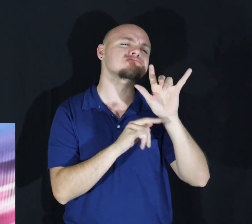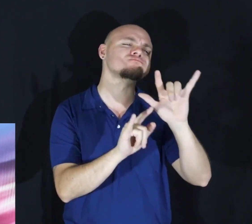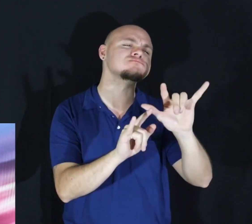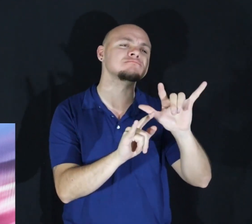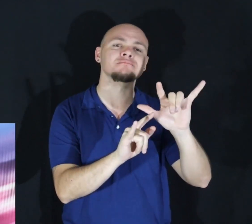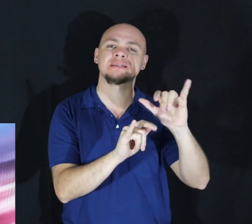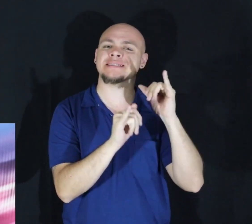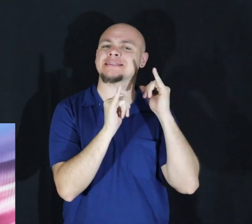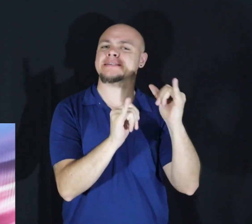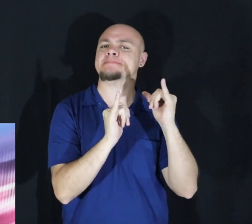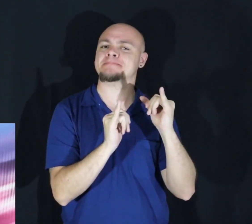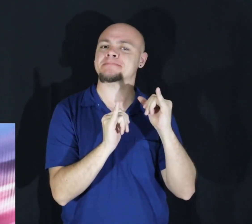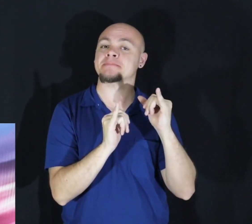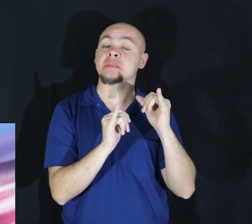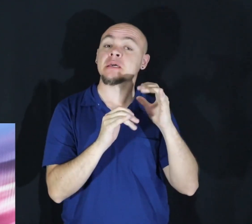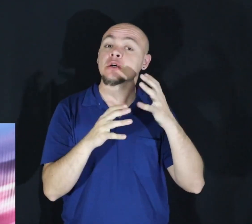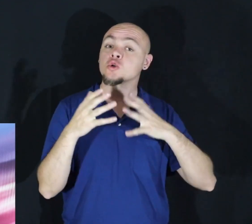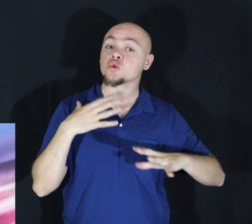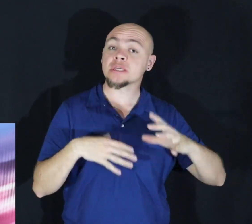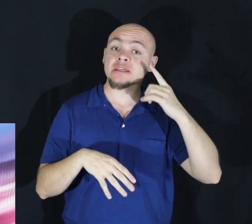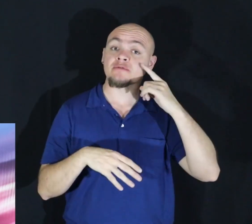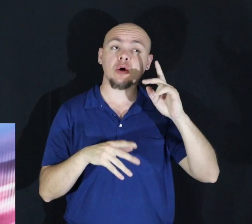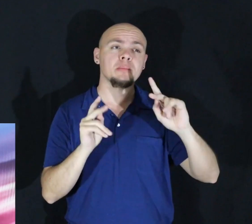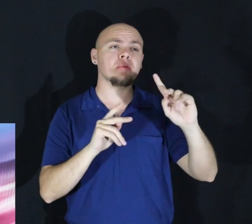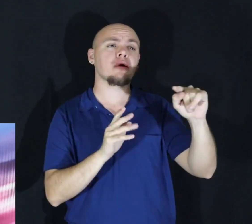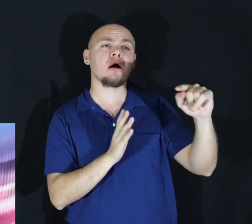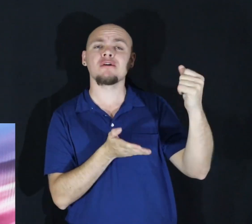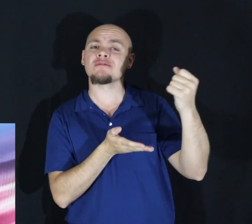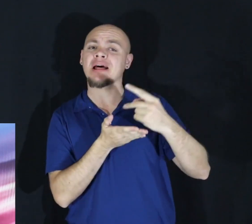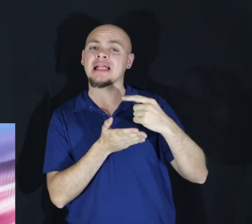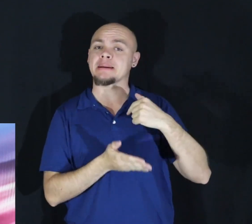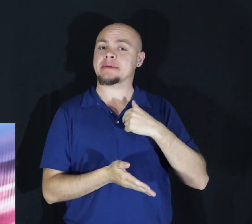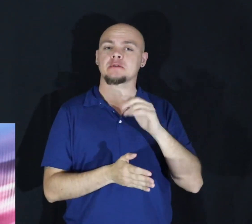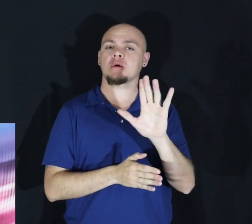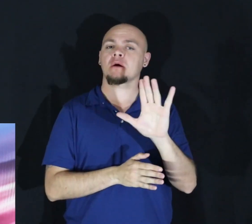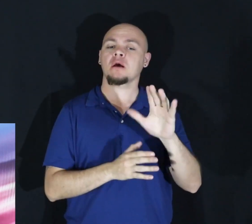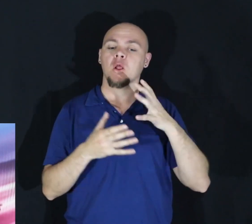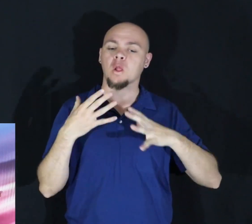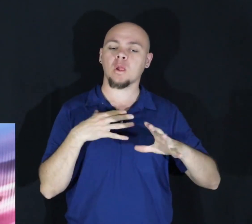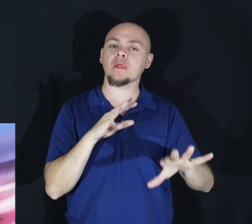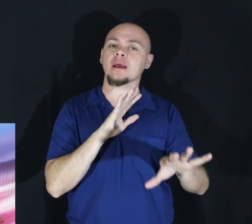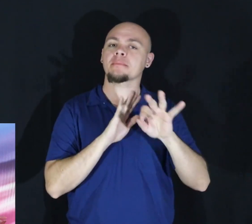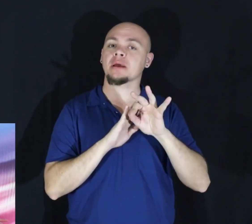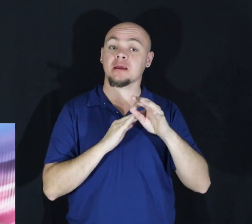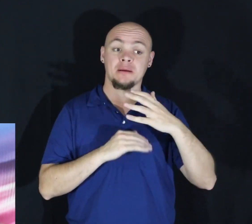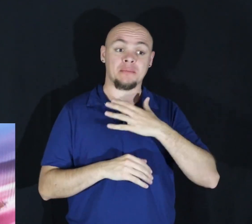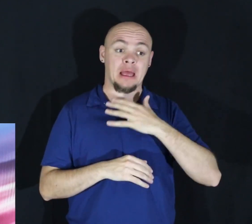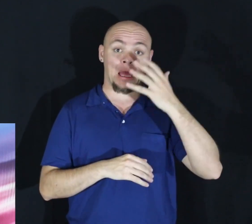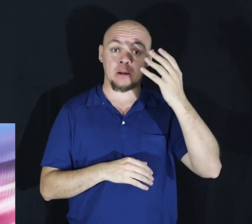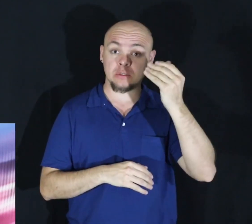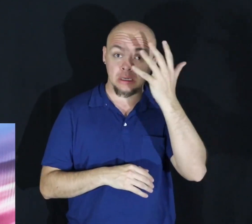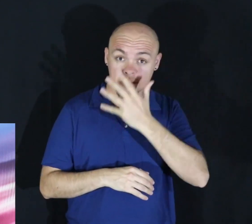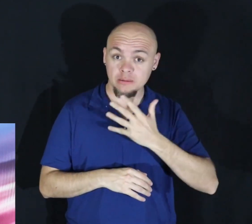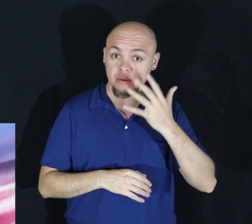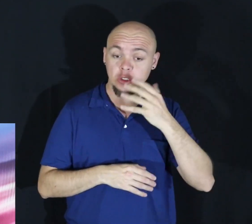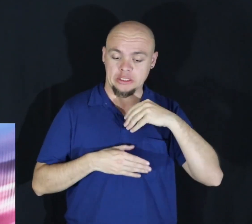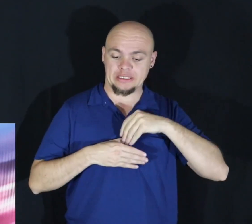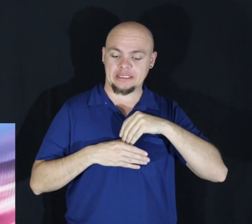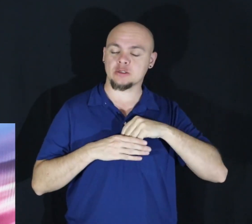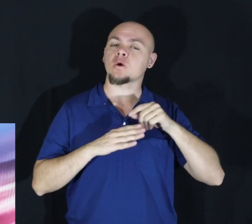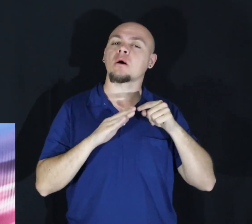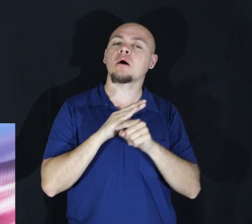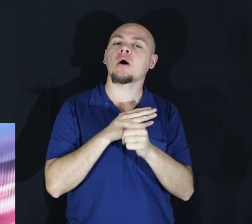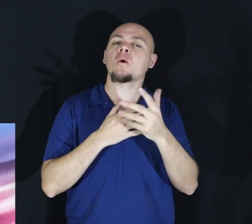And instead of dressing to seek validation from others, I chose clothing that aligned my outer appearance with my inner journey